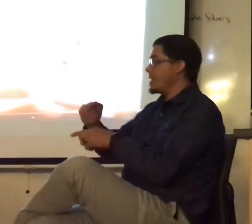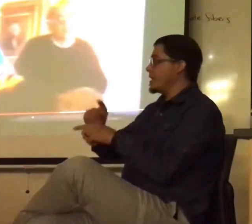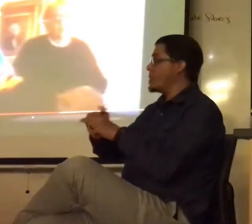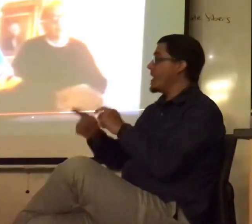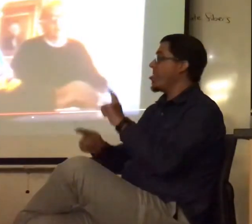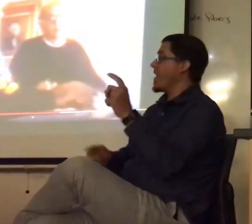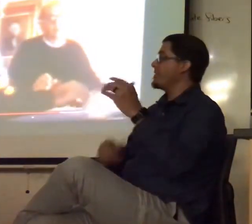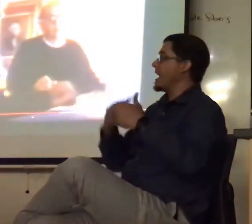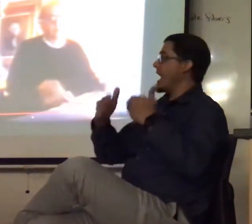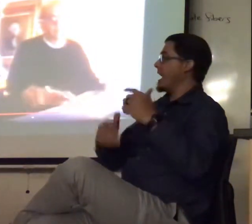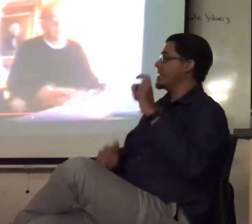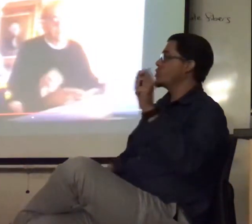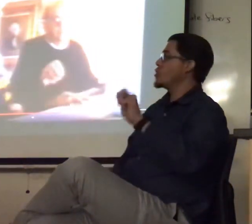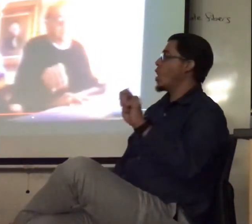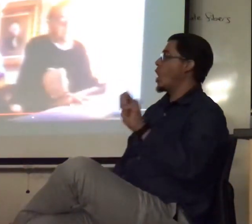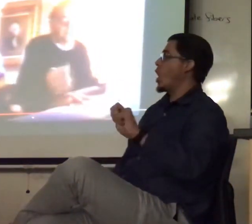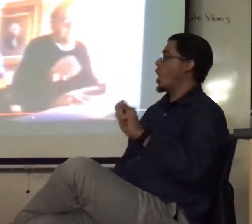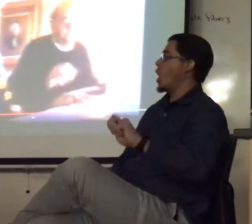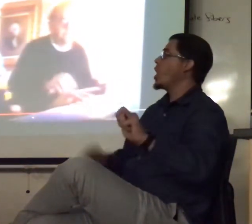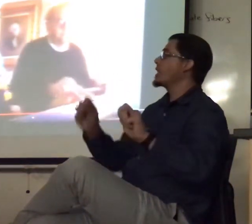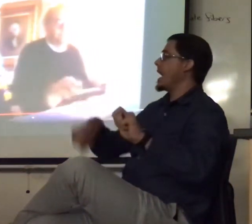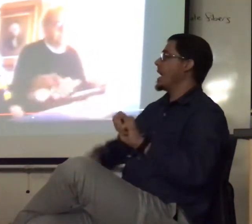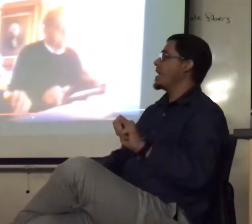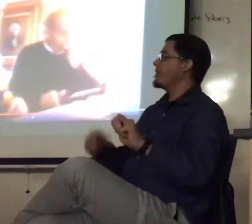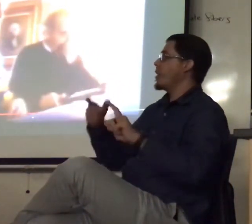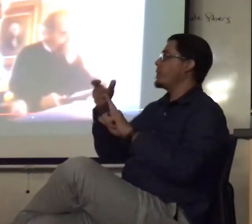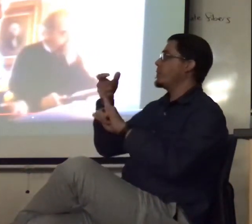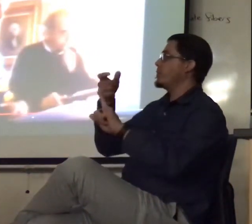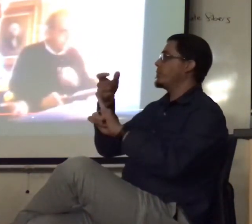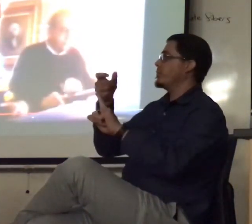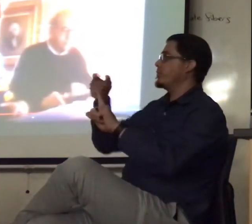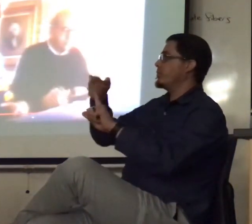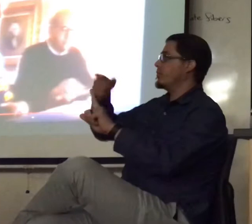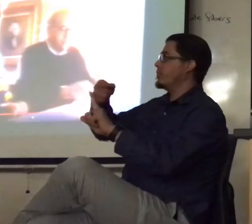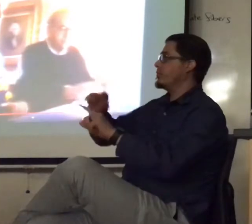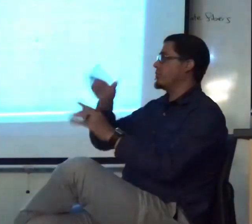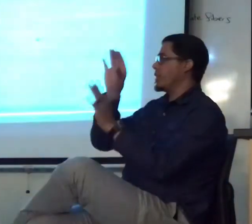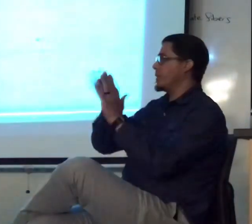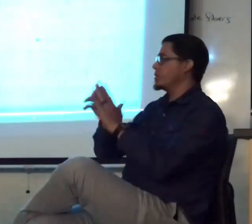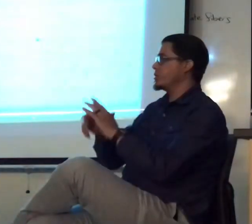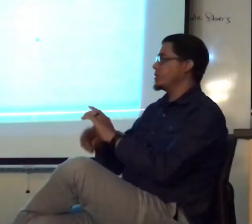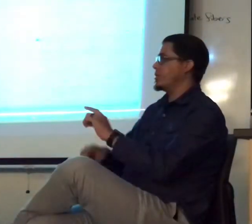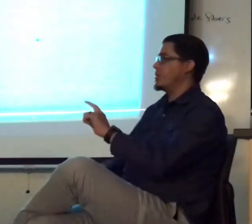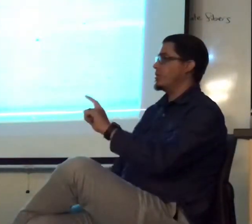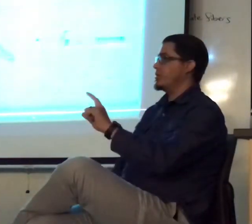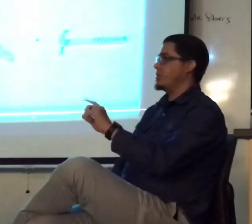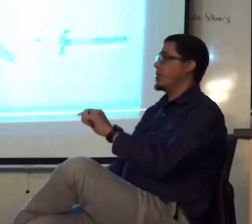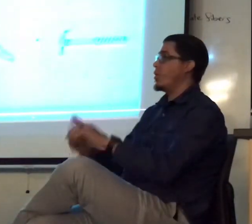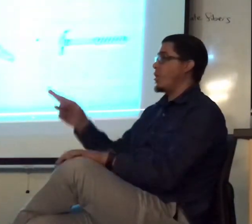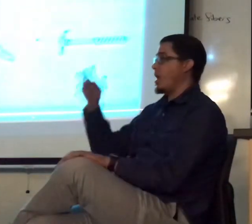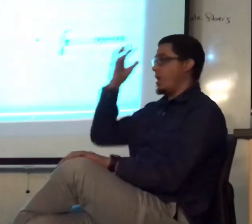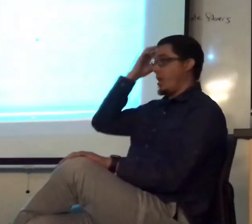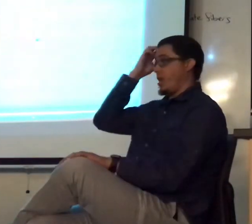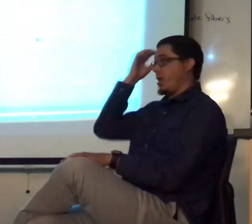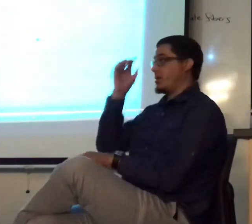is able to draw out the picture of the stimulus of the picture or word that we presented to his right half brain.